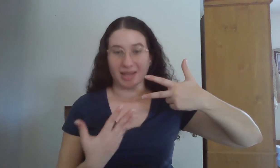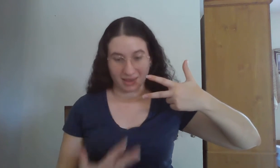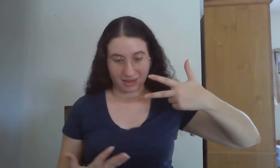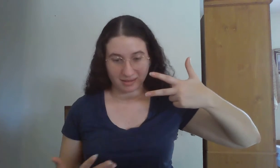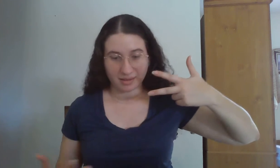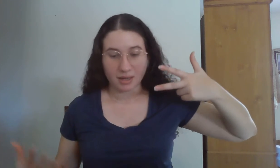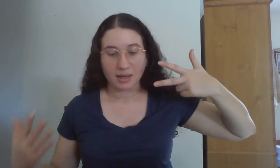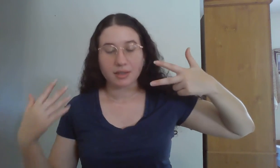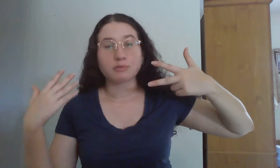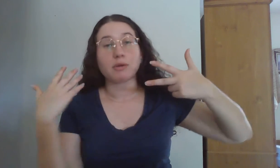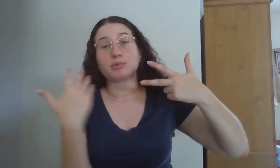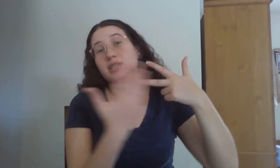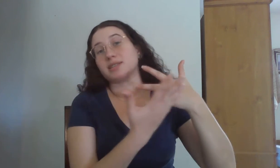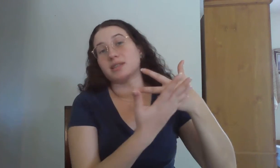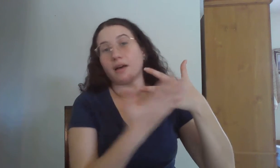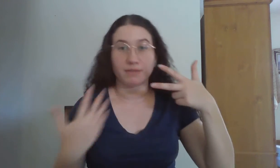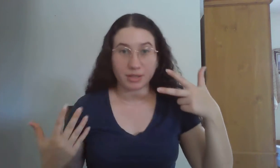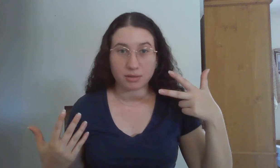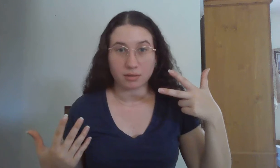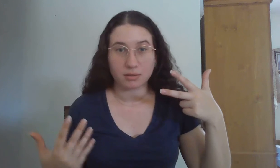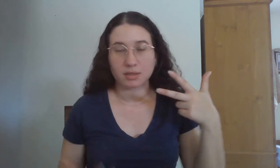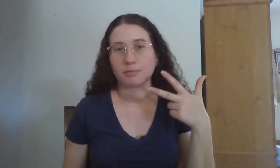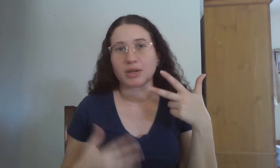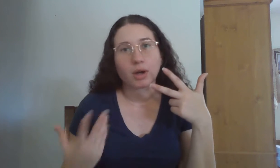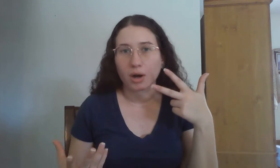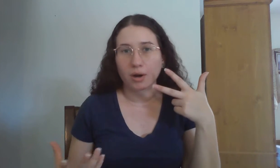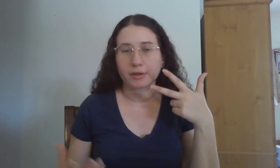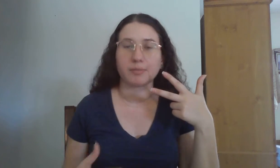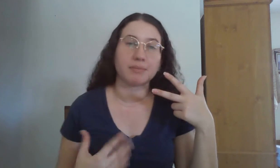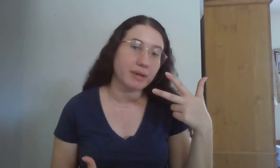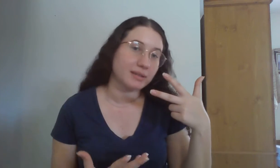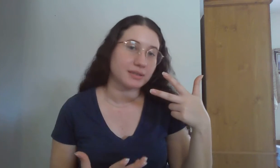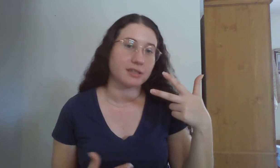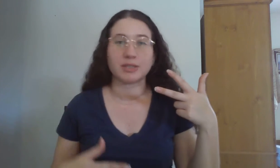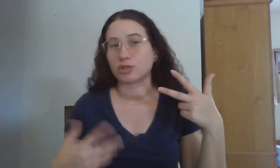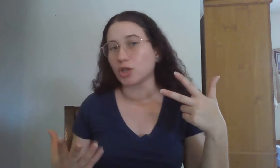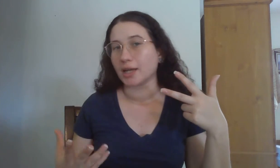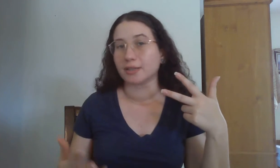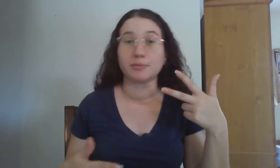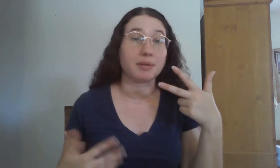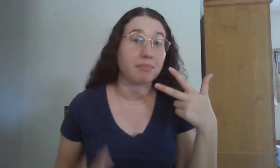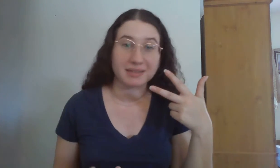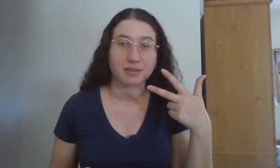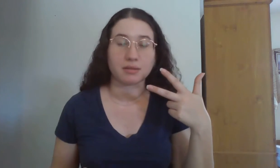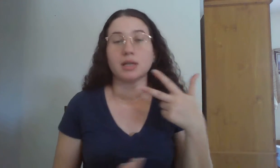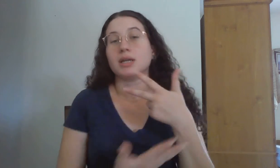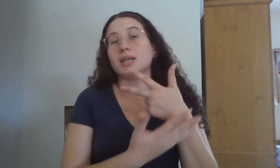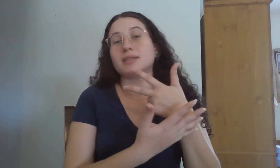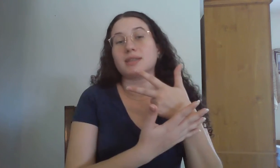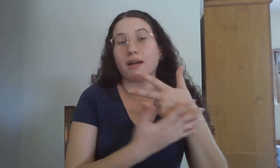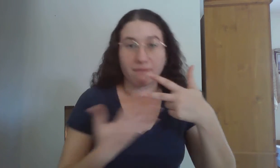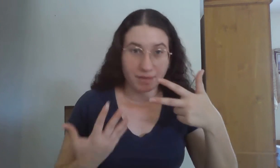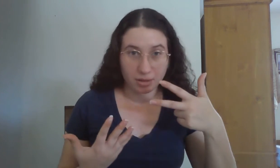like this. And this represents a vehicle. It could be a car, it could be a bus, it could be a truck, it could be a bicycle. It's a